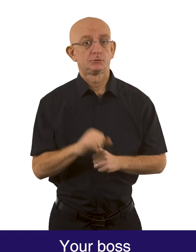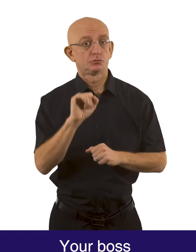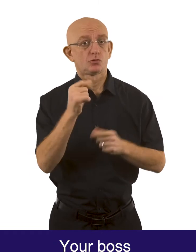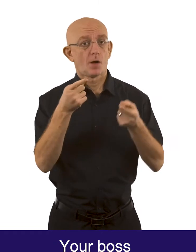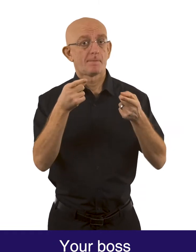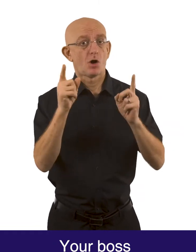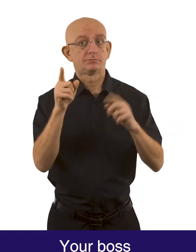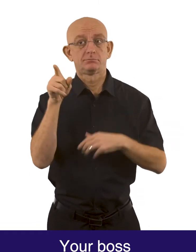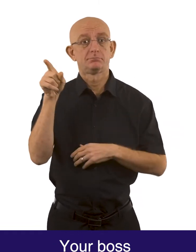your boss,